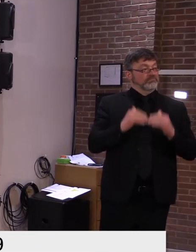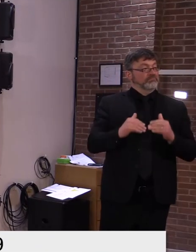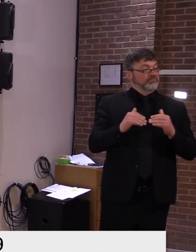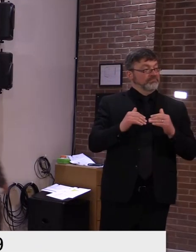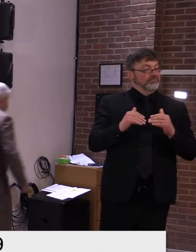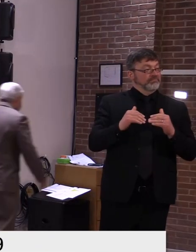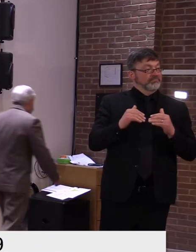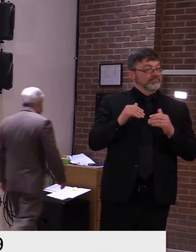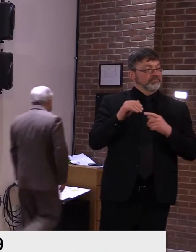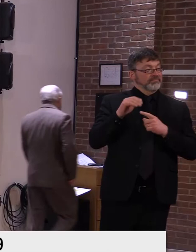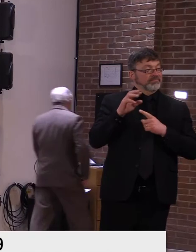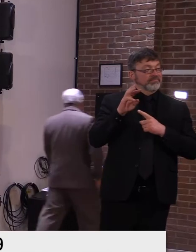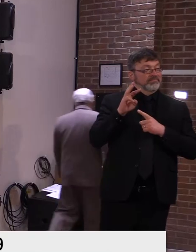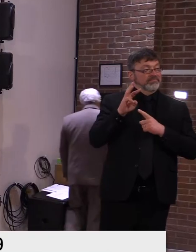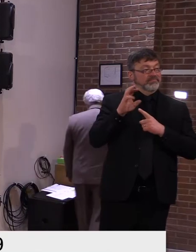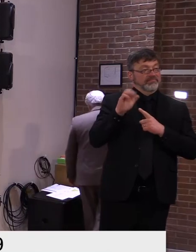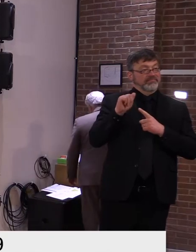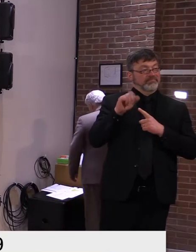Avery, WCAX.